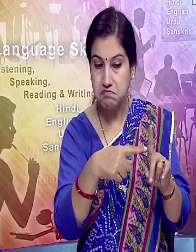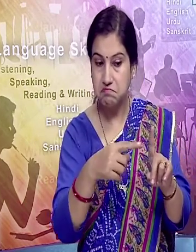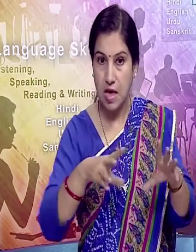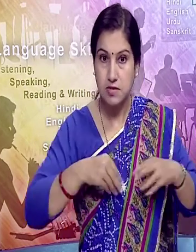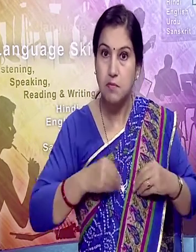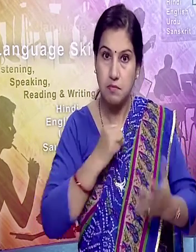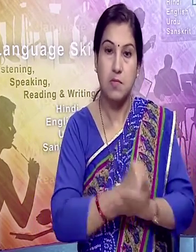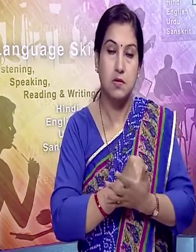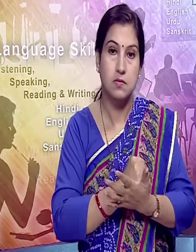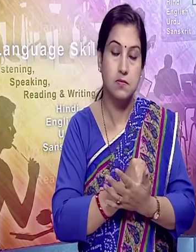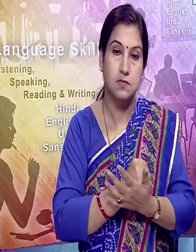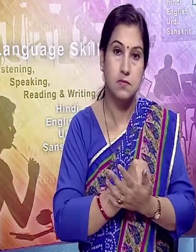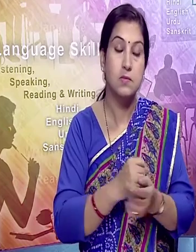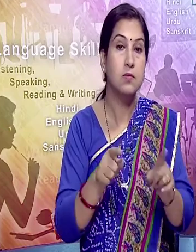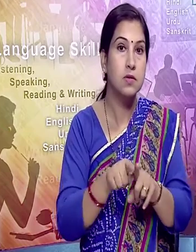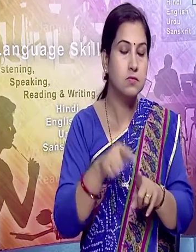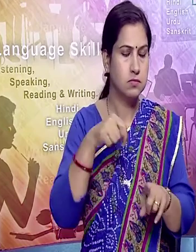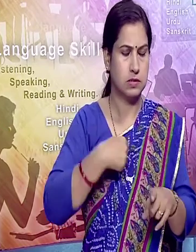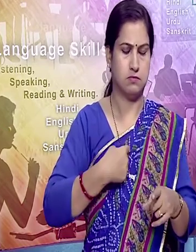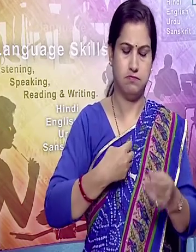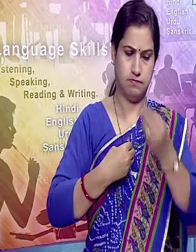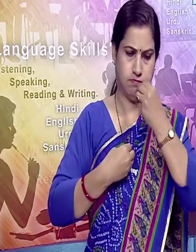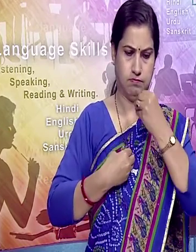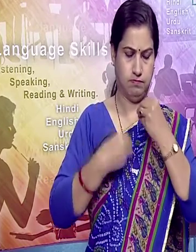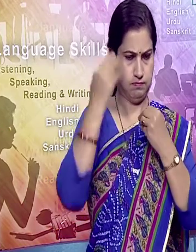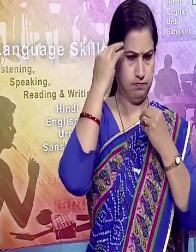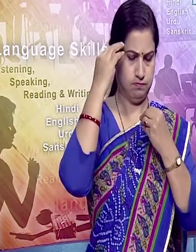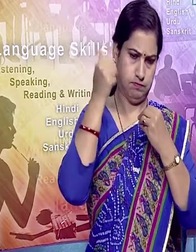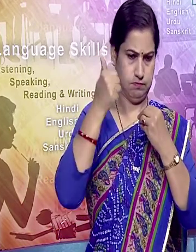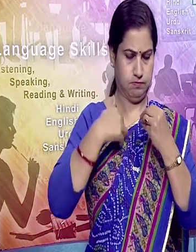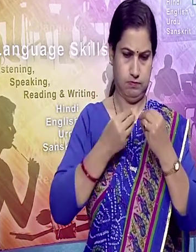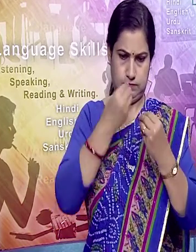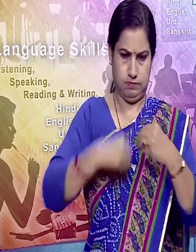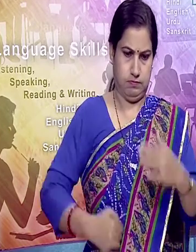and psychological satisfy your hunger.